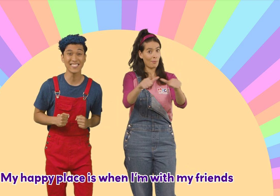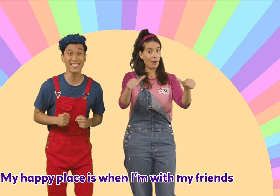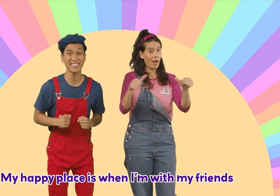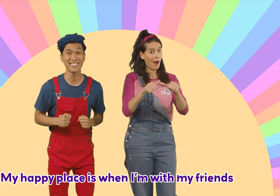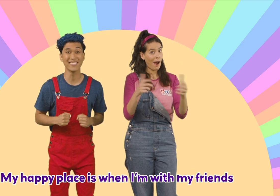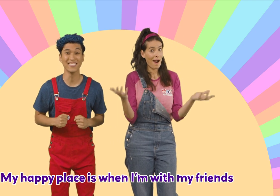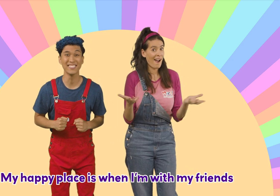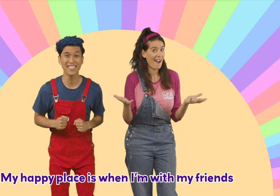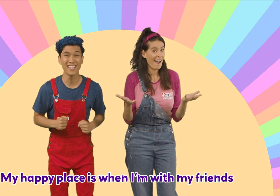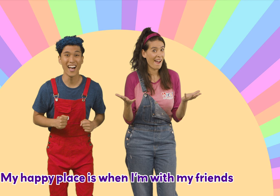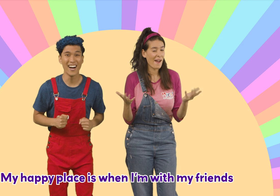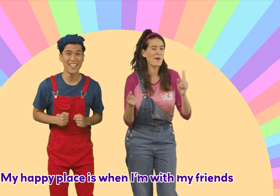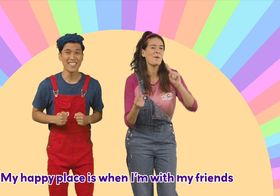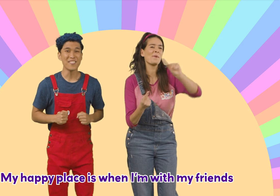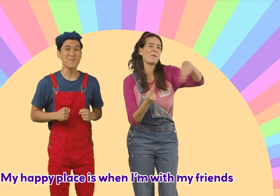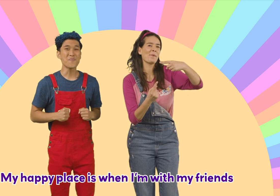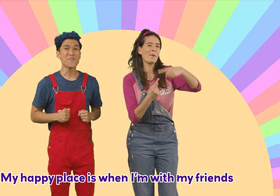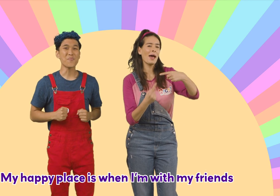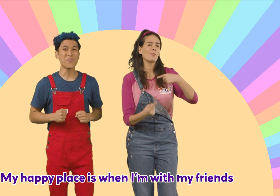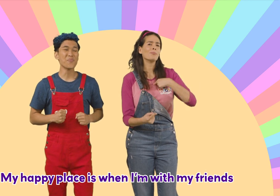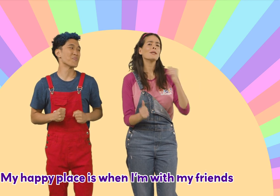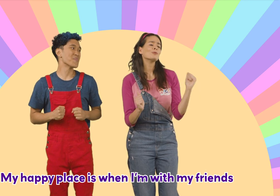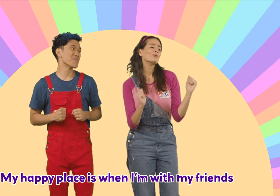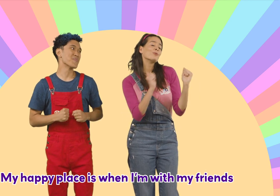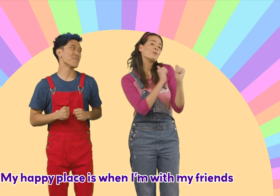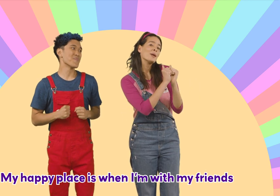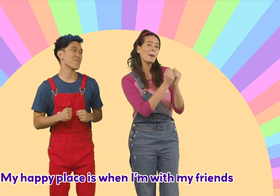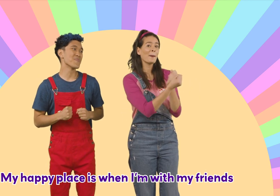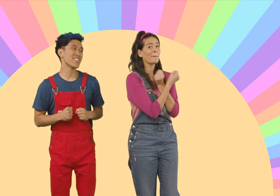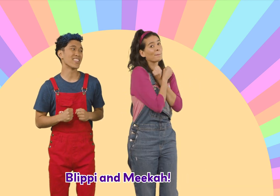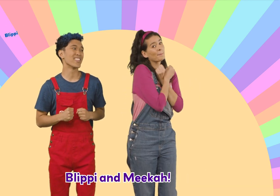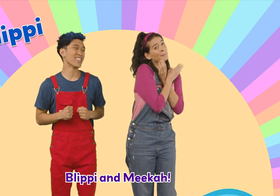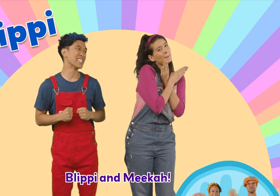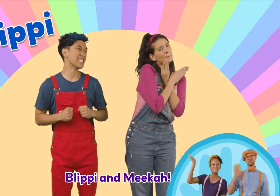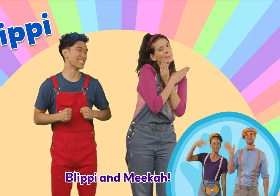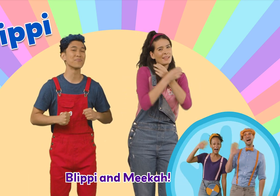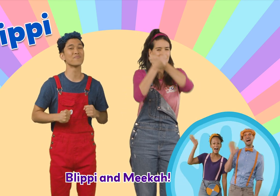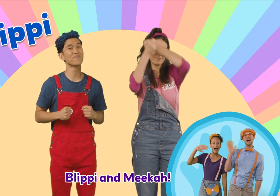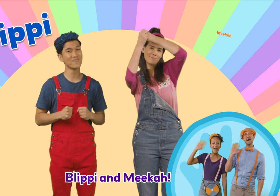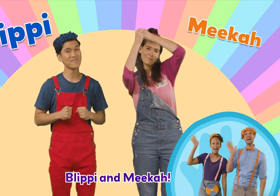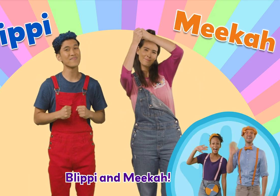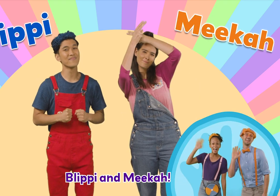place is when I'm with my friend, Flippy and Mika.